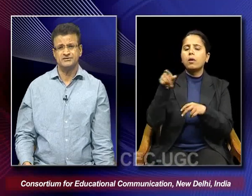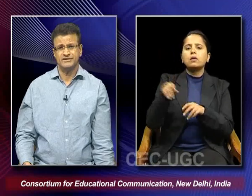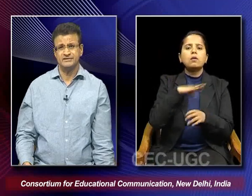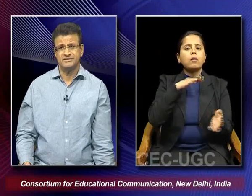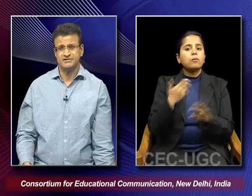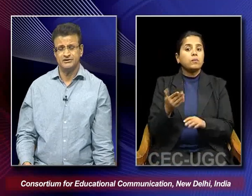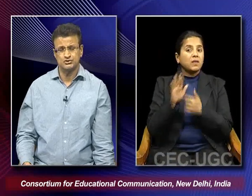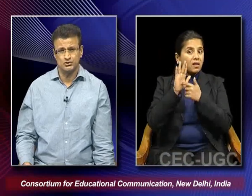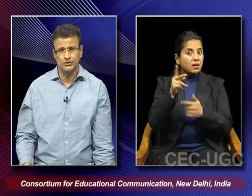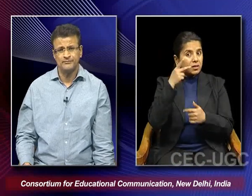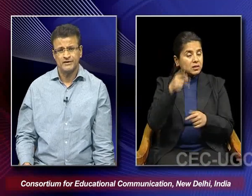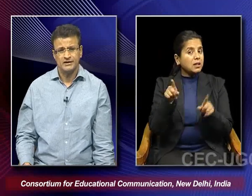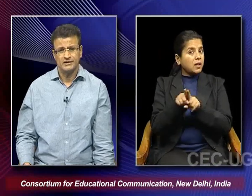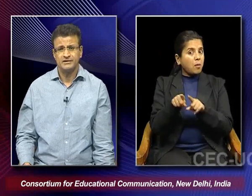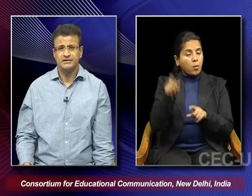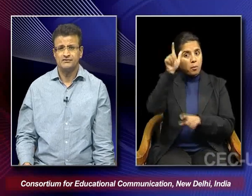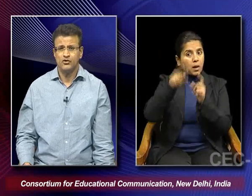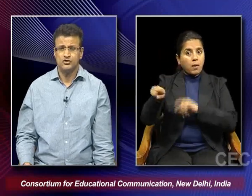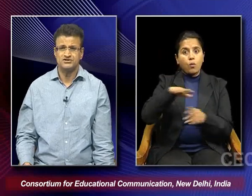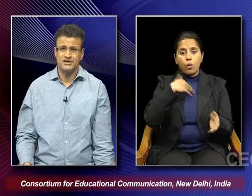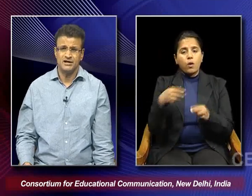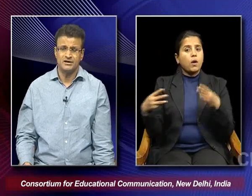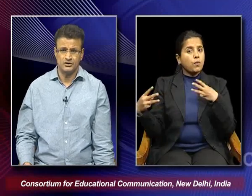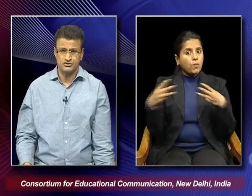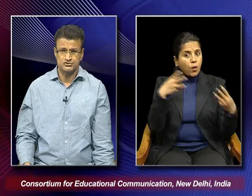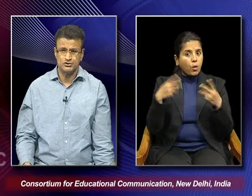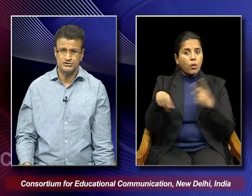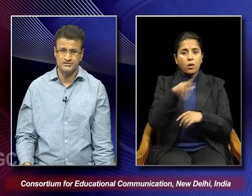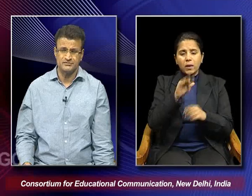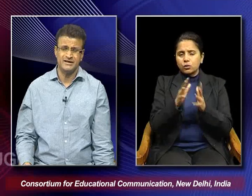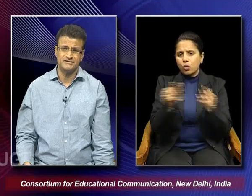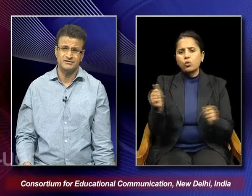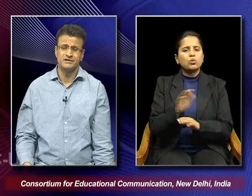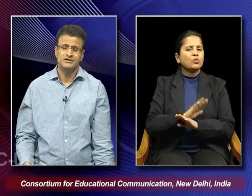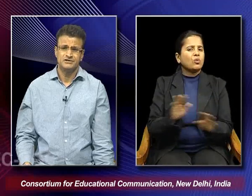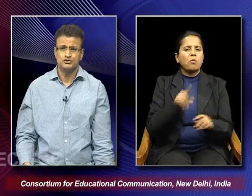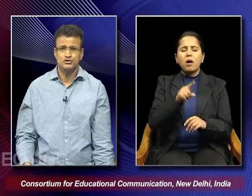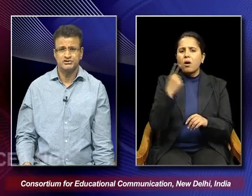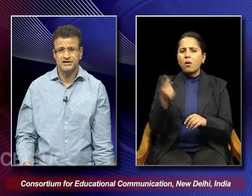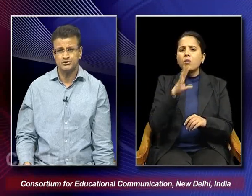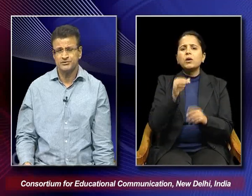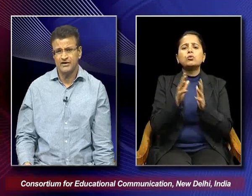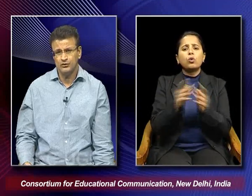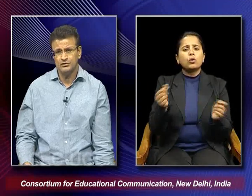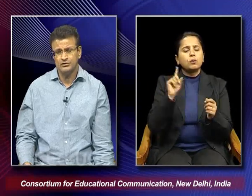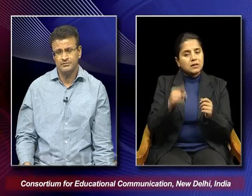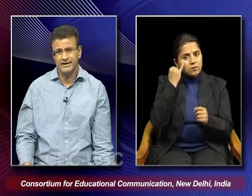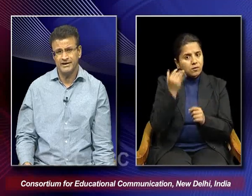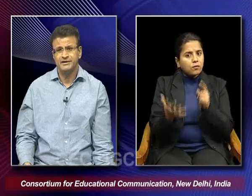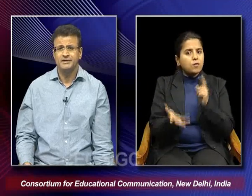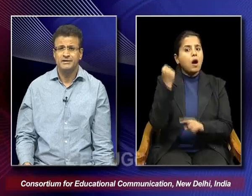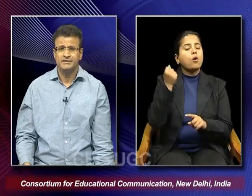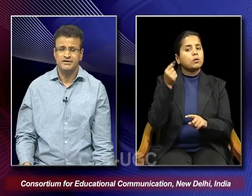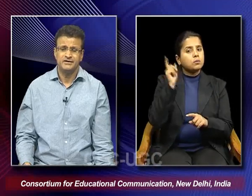portrayals, when they try to show that wars are not a solution, rather the solution has to be found